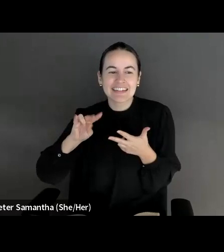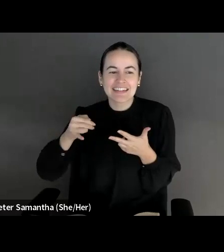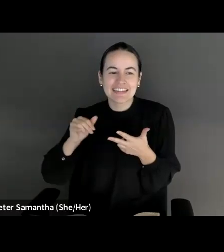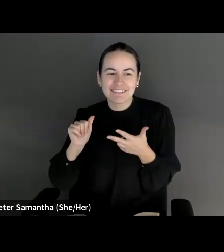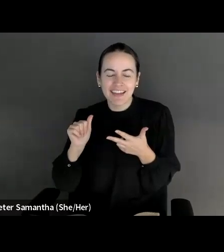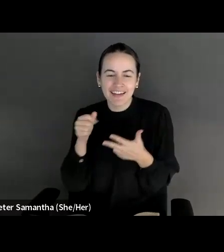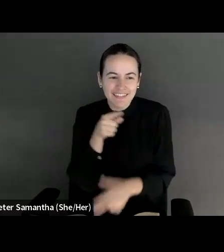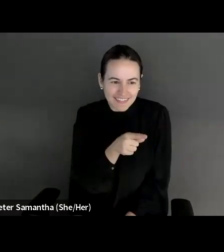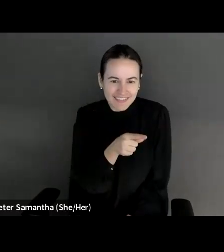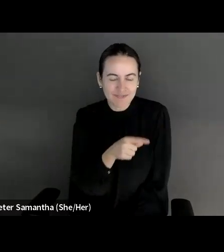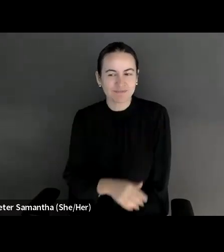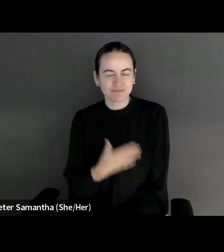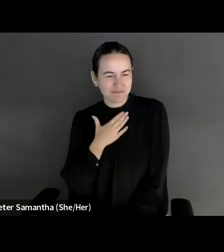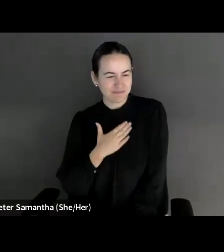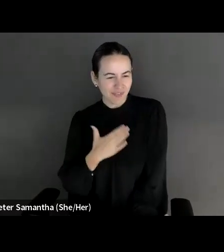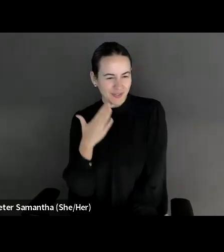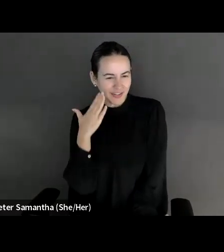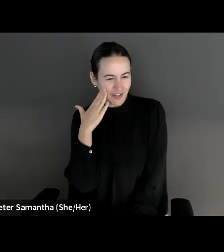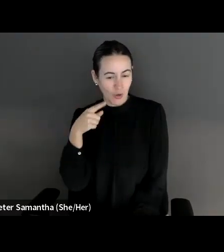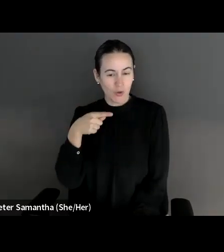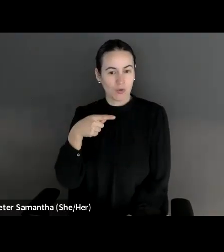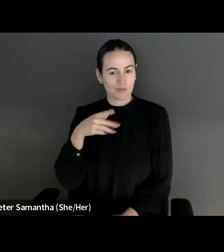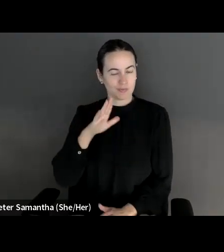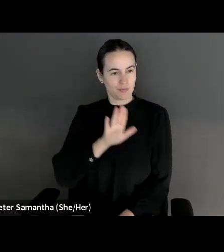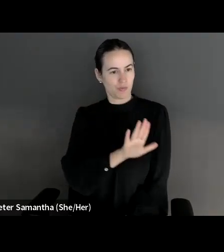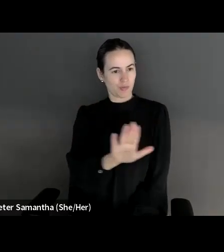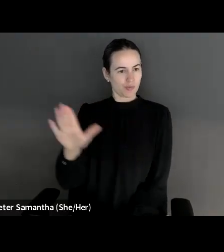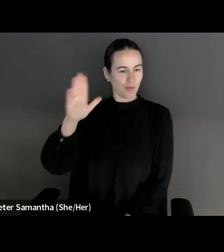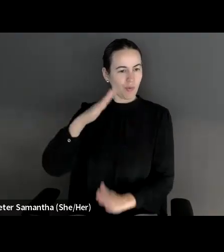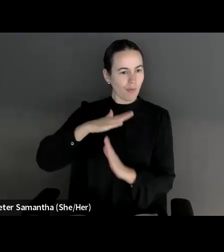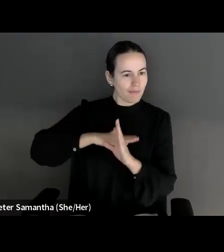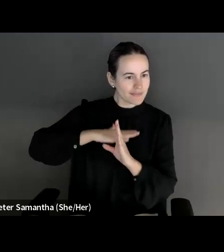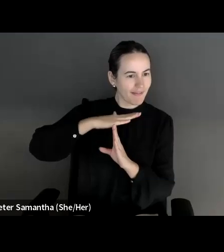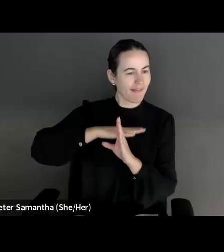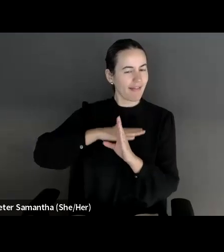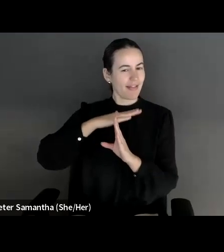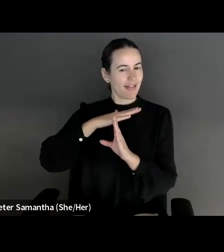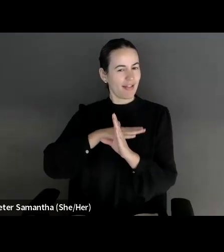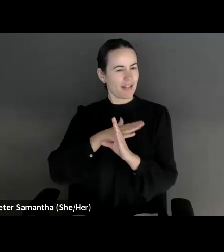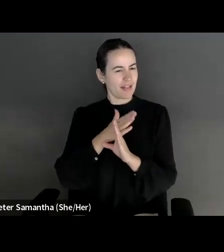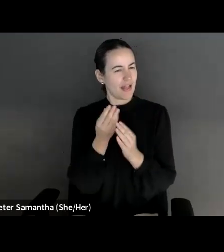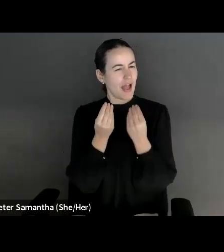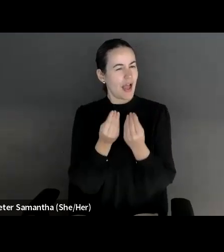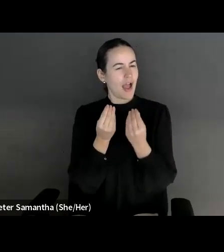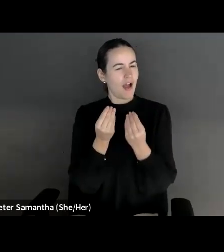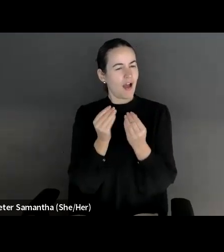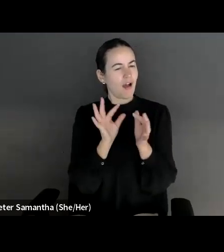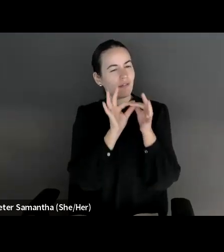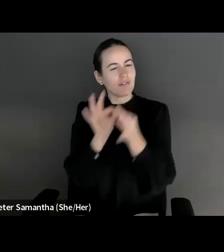have any sense of how the scale you developed would relate to perceived fluency.